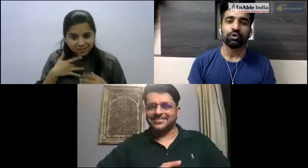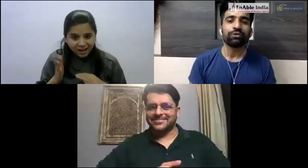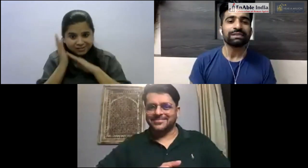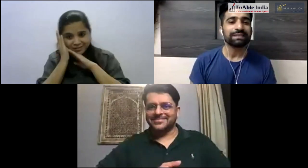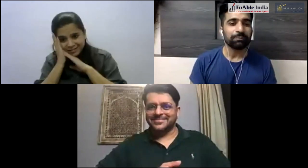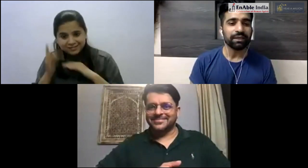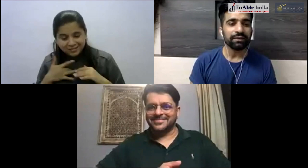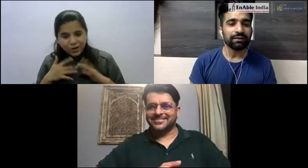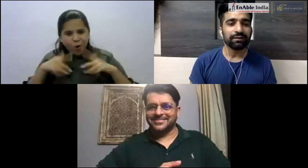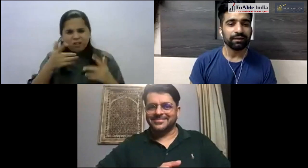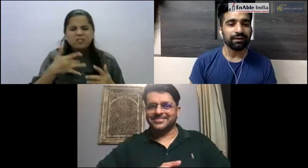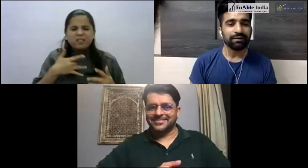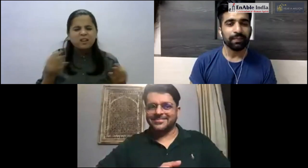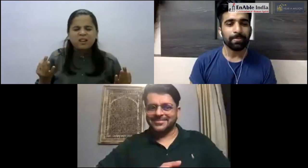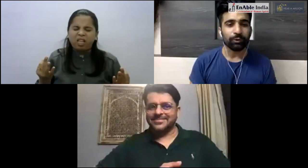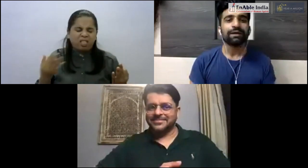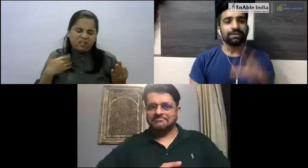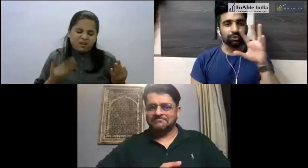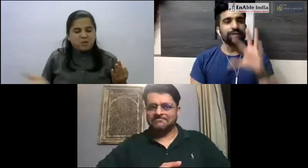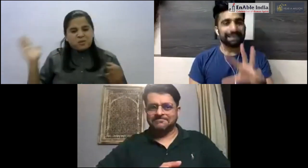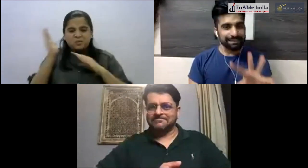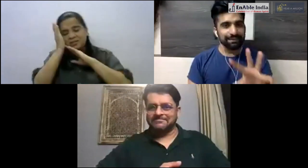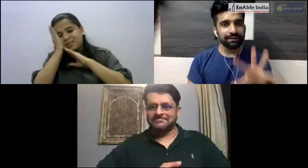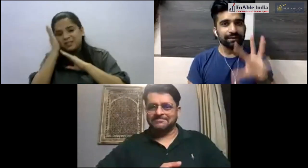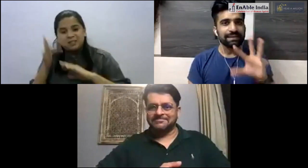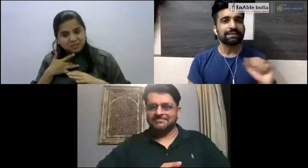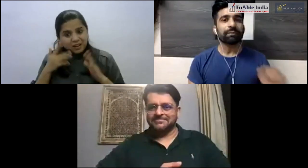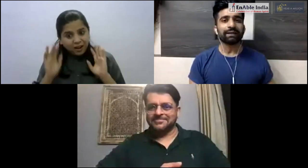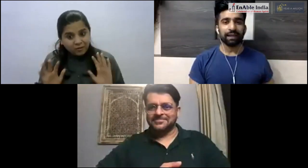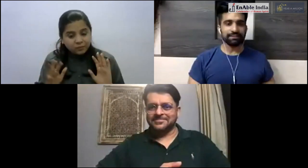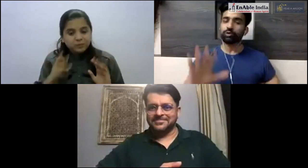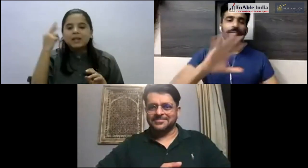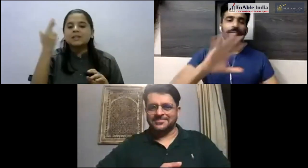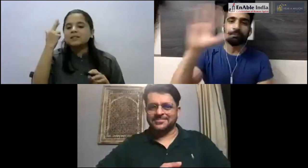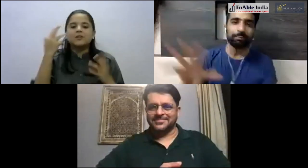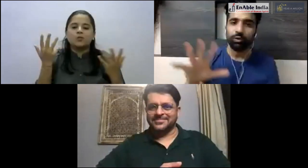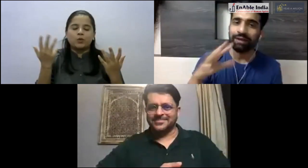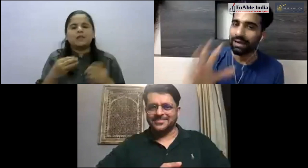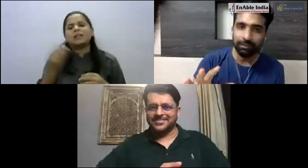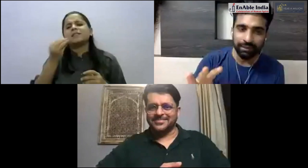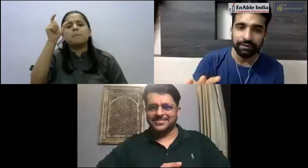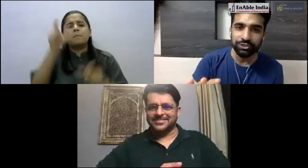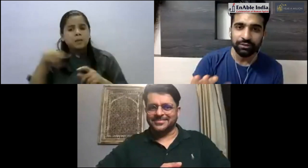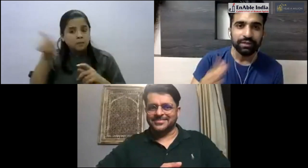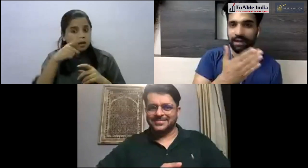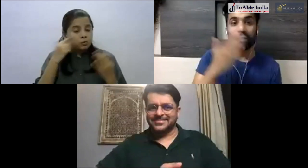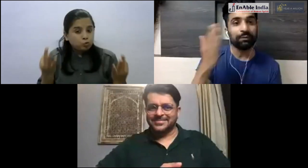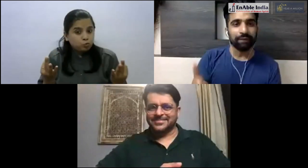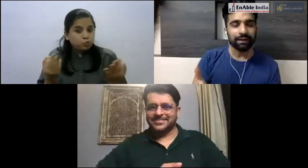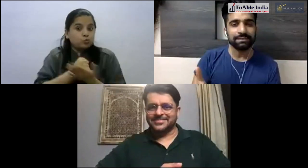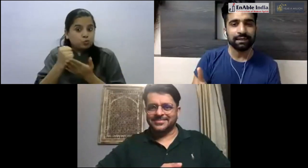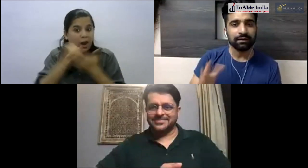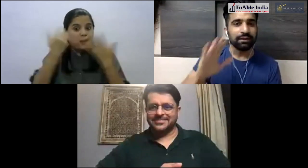or you feel sleepy? Yeah. Okay. So the reason behind that is, so people who have tried meditation and have